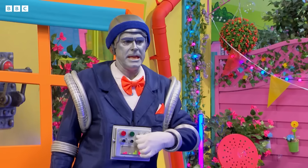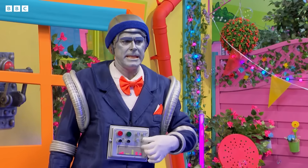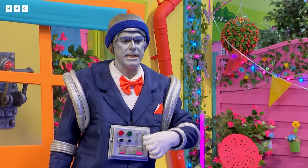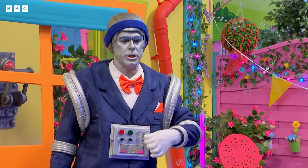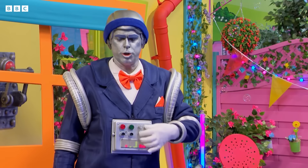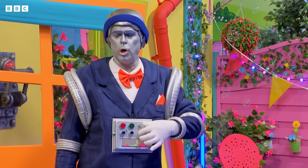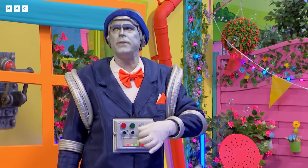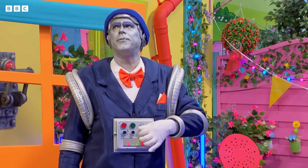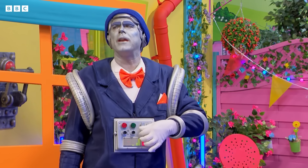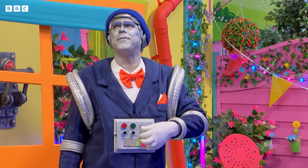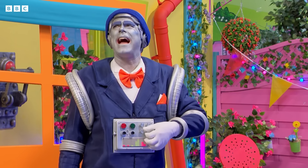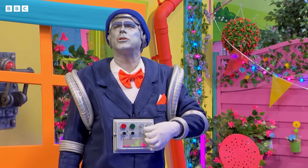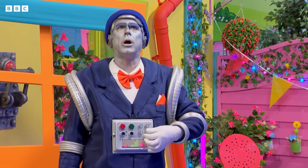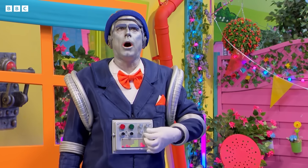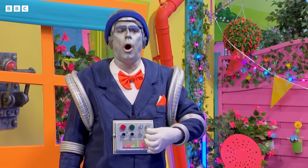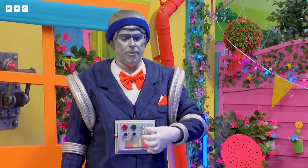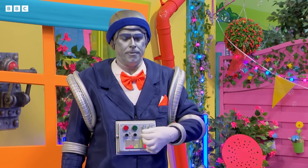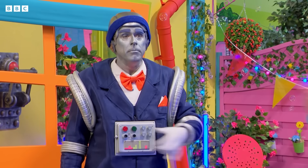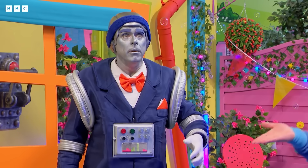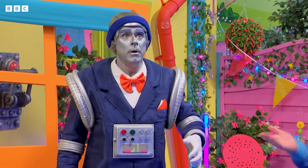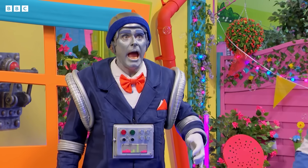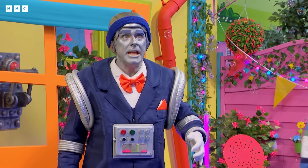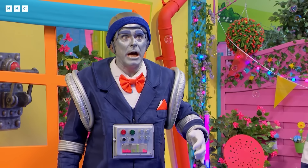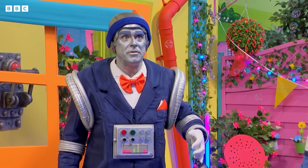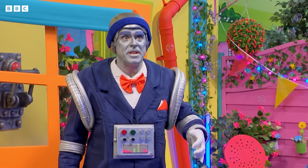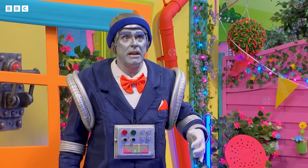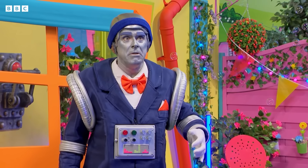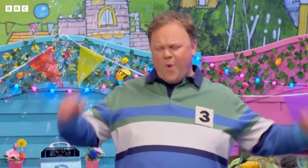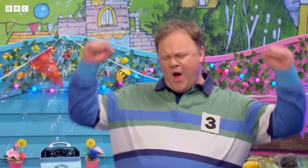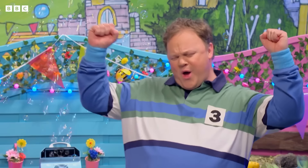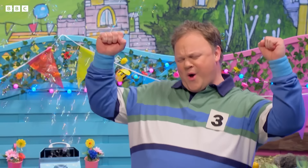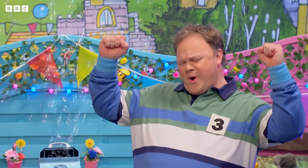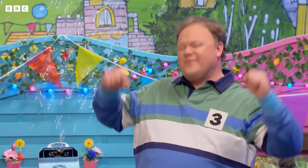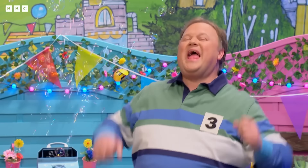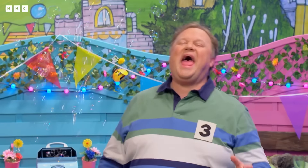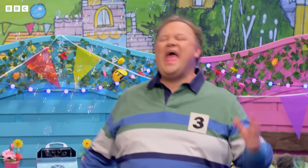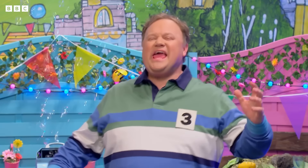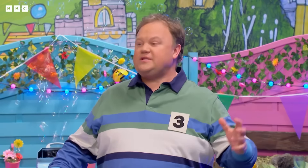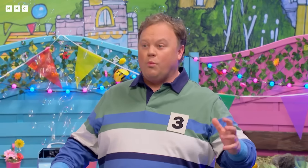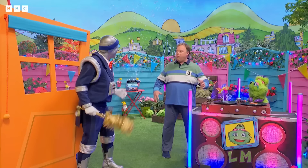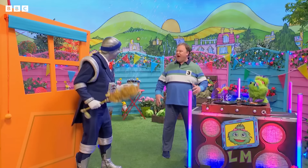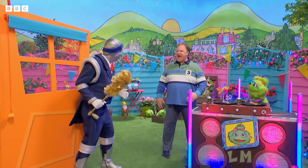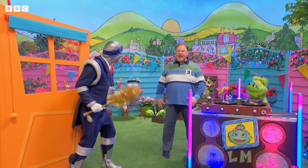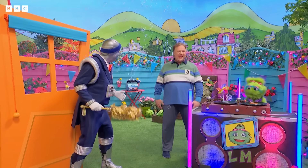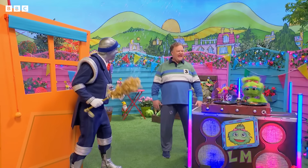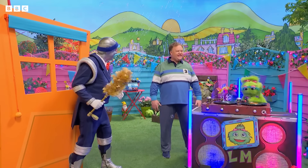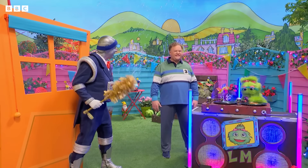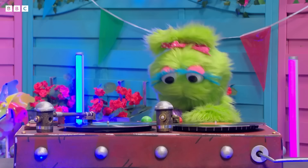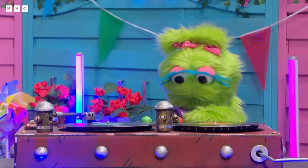has a solid fun factor of 8 out of 10. Woo! 8? Wait!